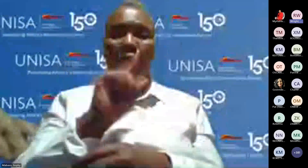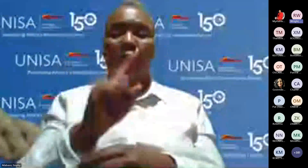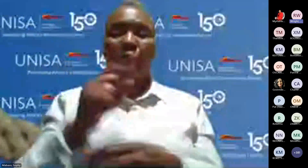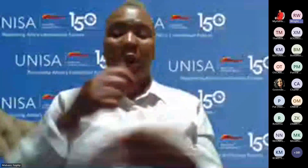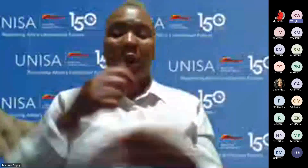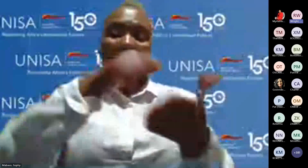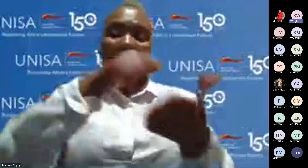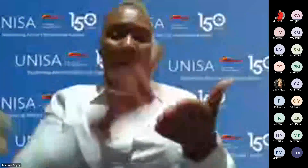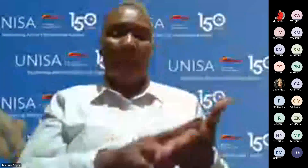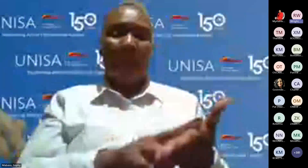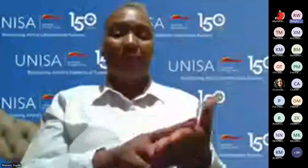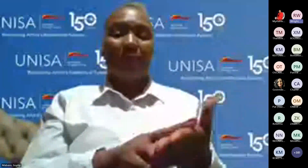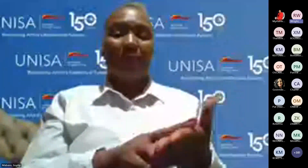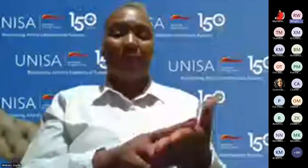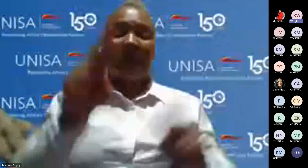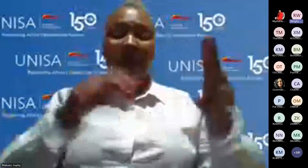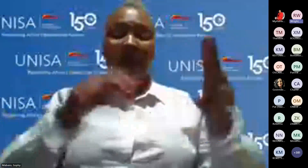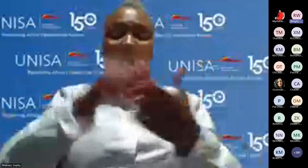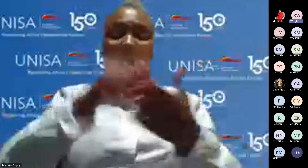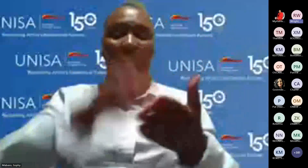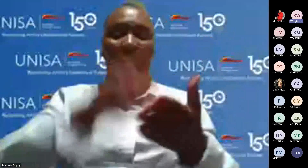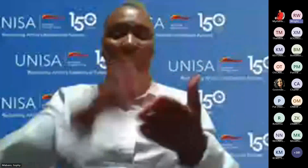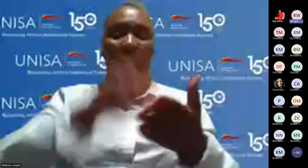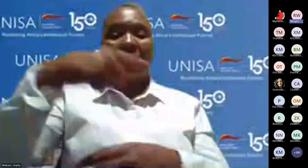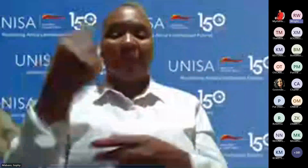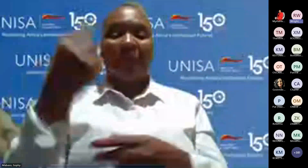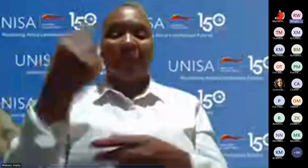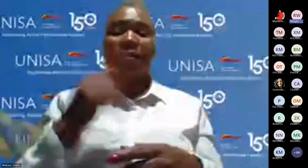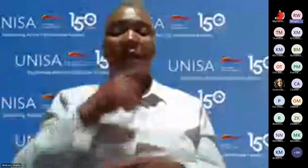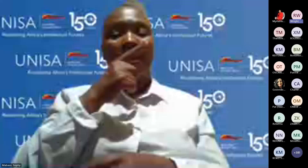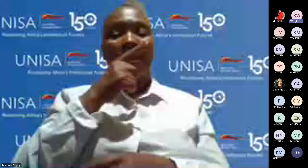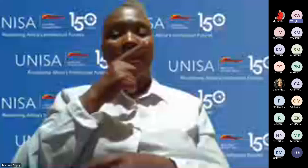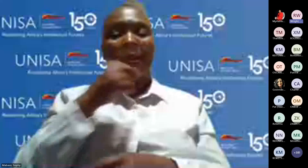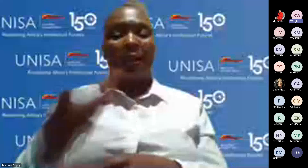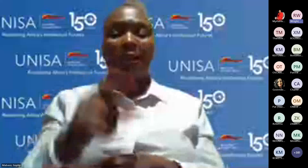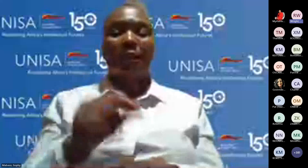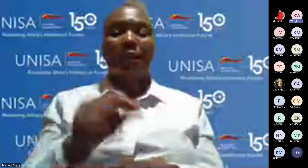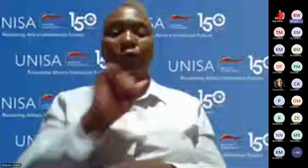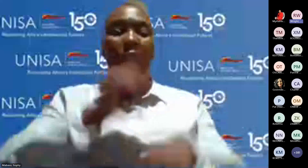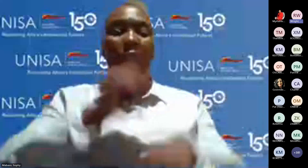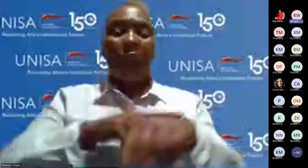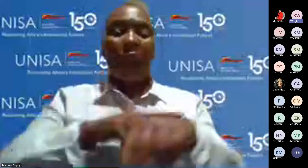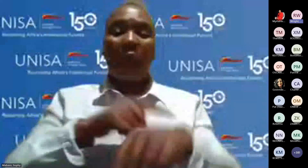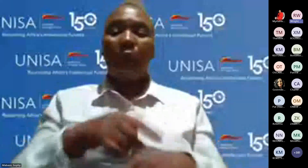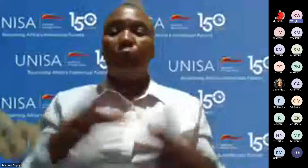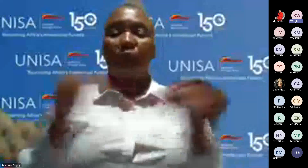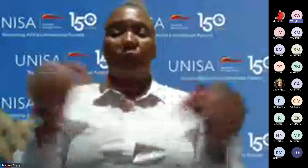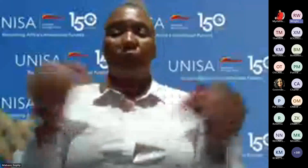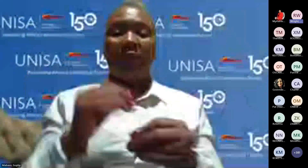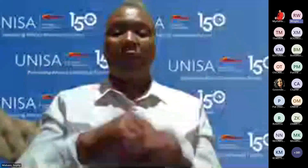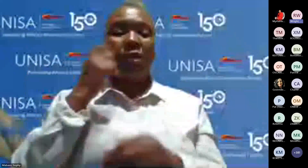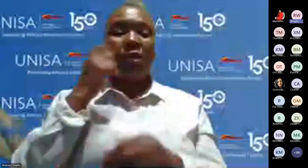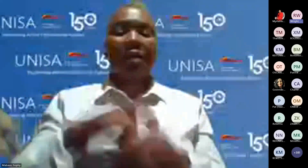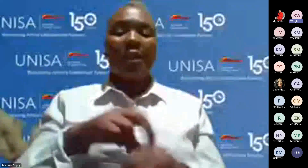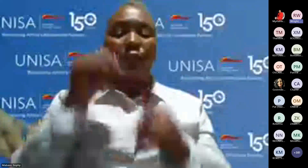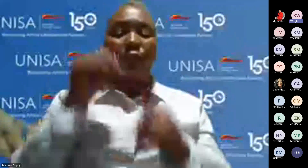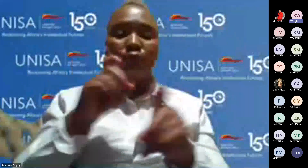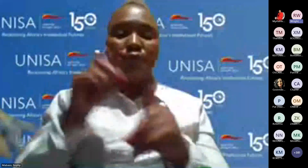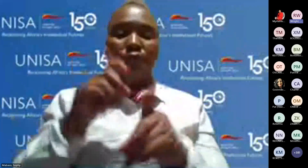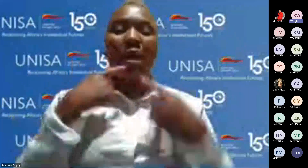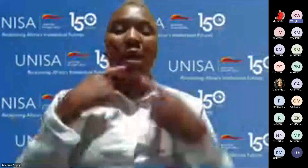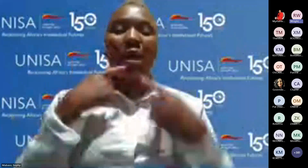the Invigilator app. So you will say, it will tell you your time is up. You need to take pictures of your answer sheet. So